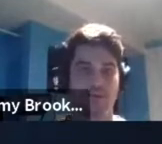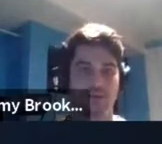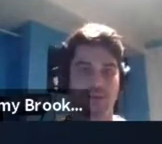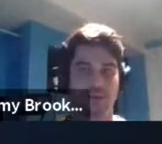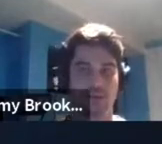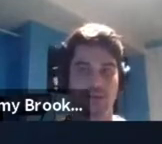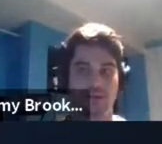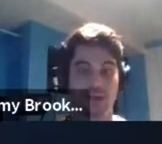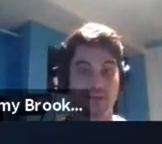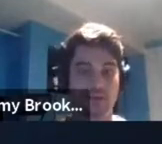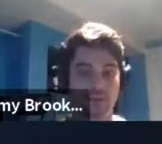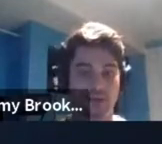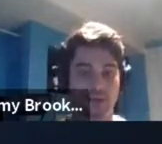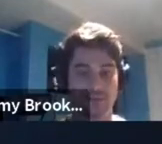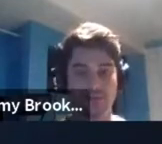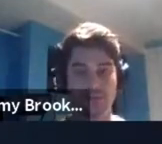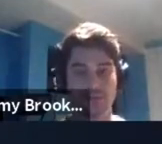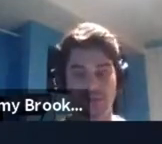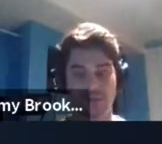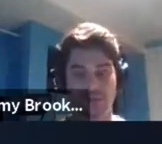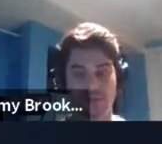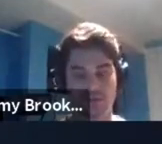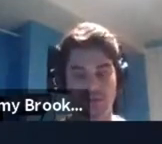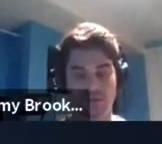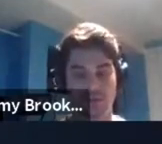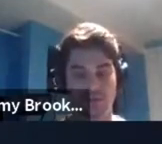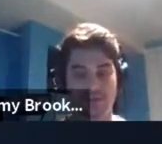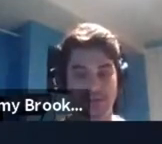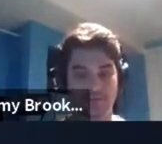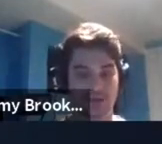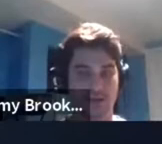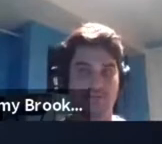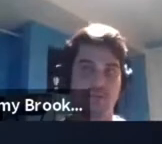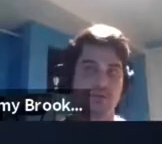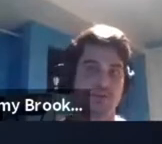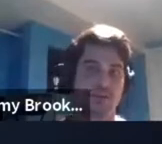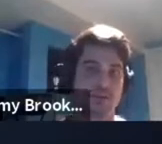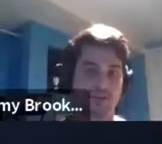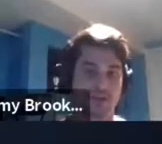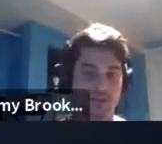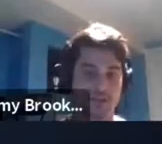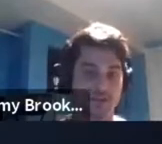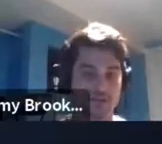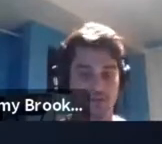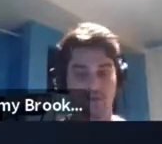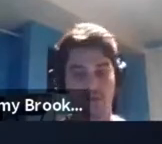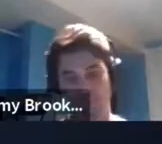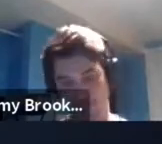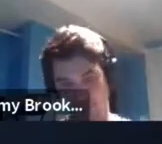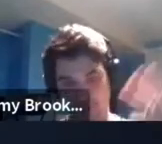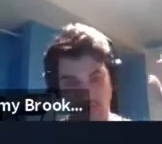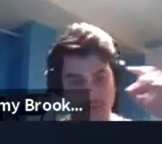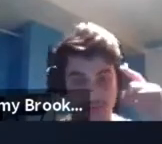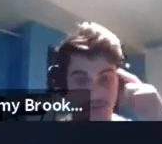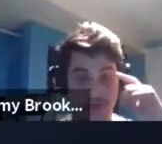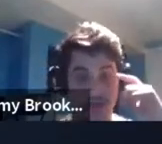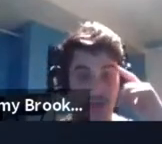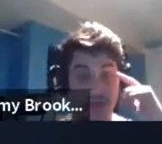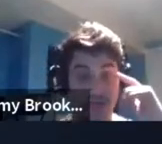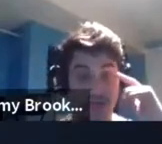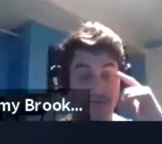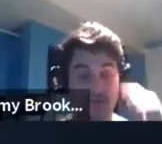on 3 gaming app stores, including Steam, Viveport, and SideQuest, and we're hoping to get